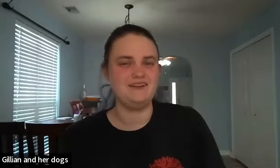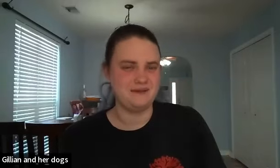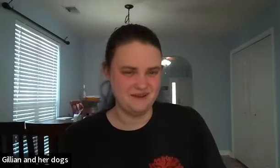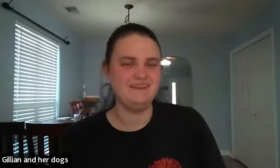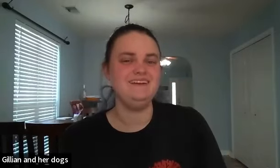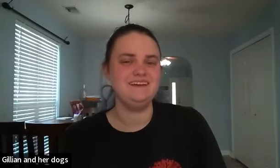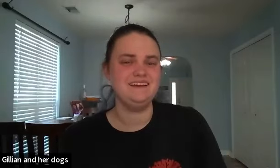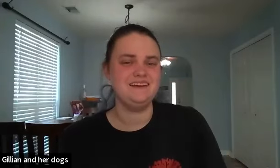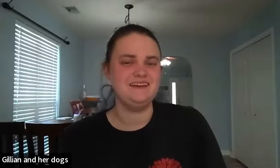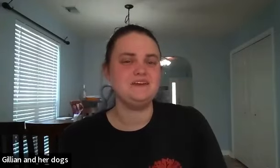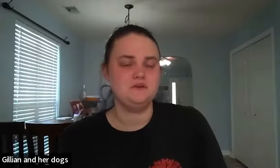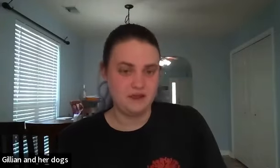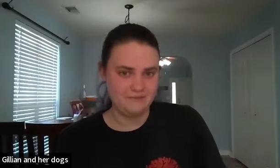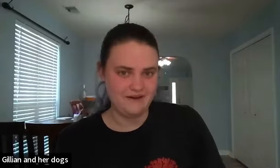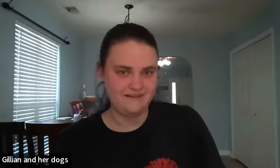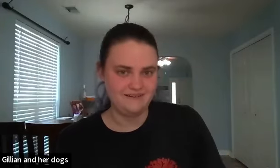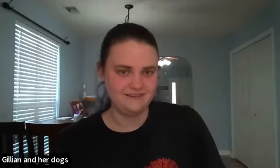grandma, grandpa.